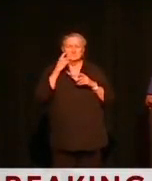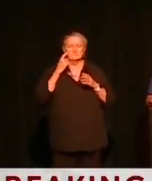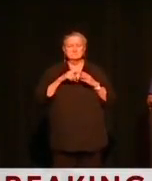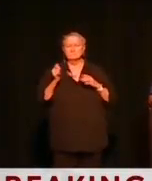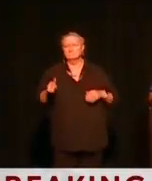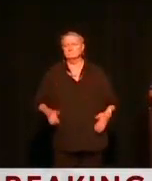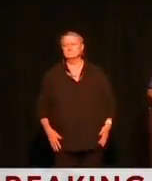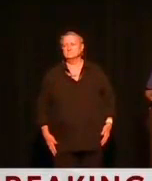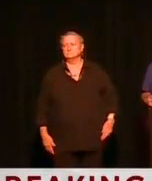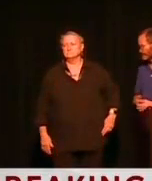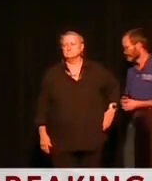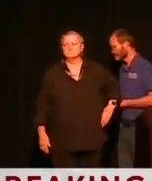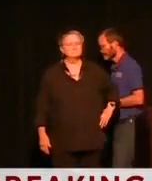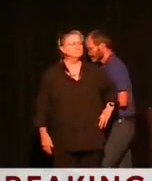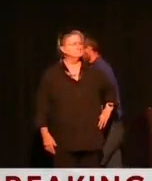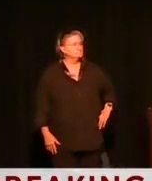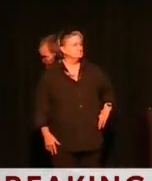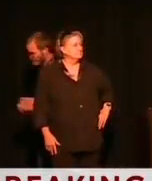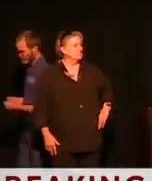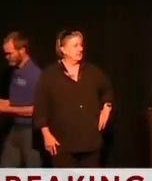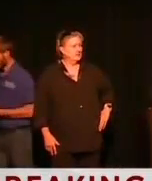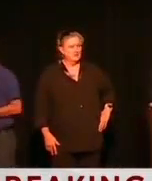how they're feeling.